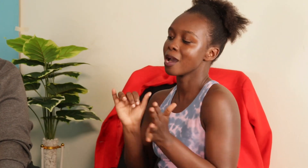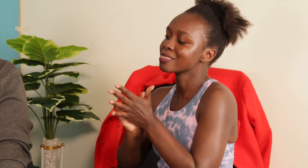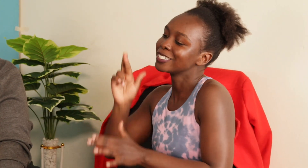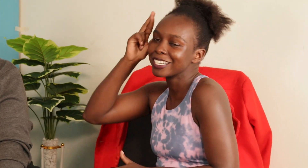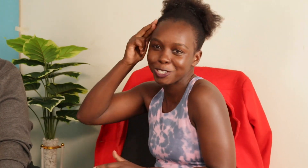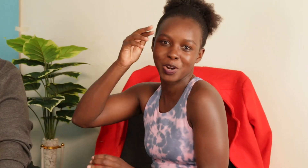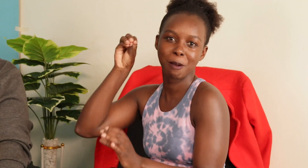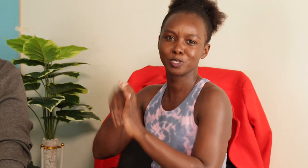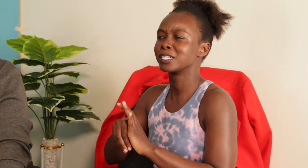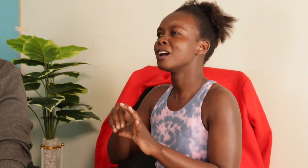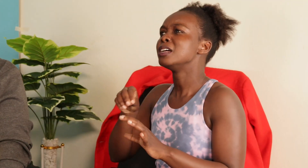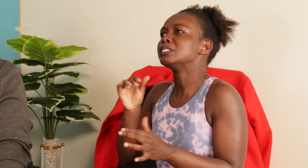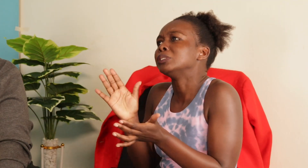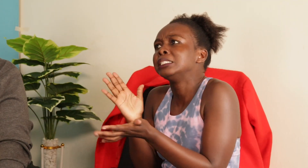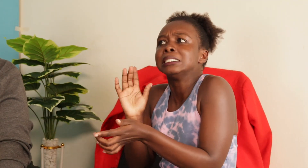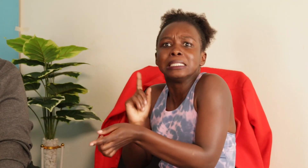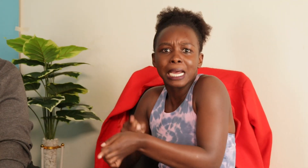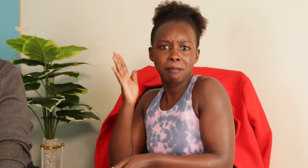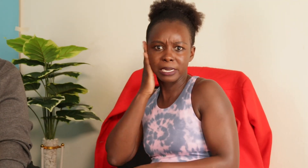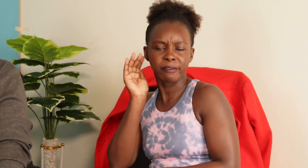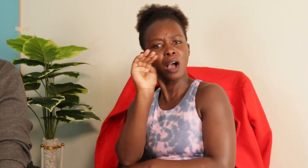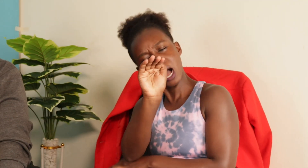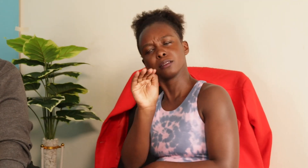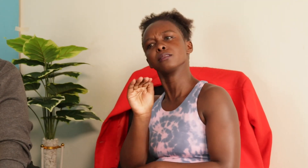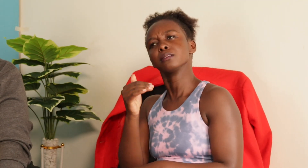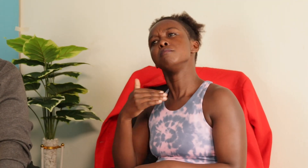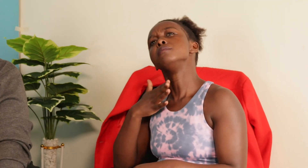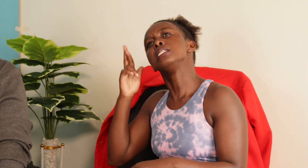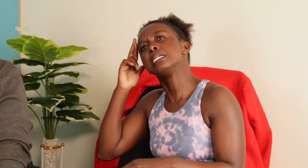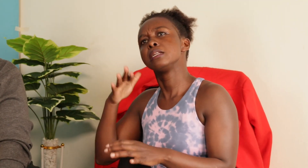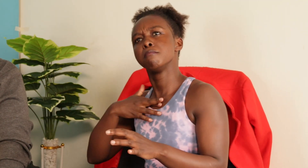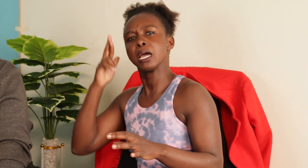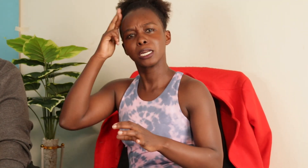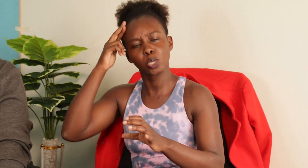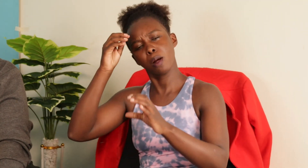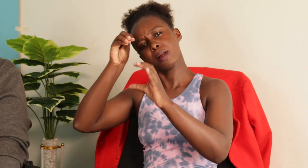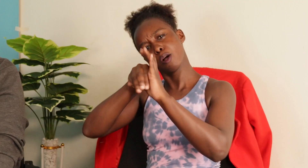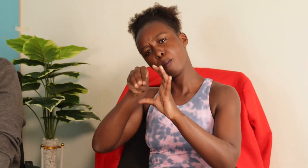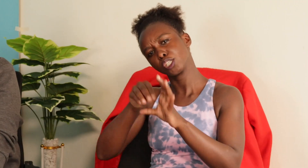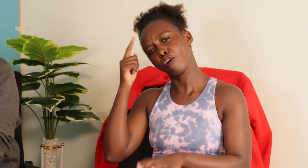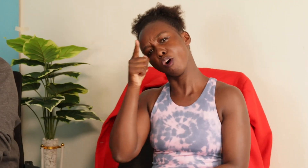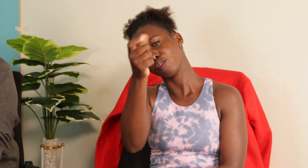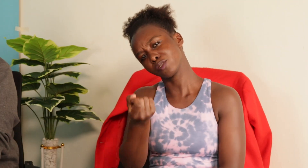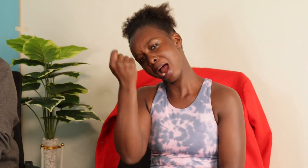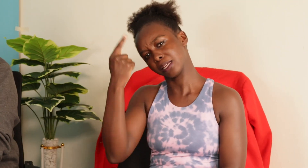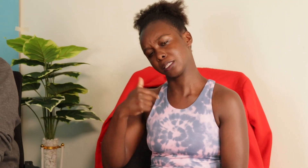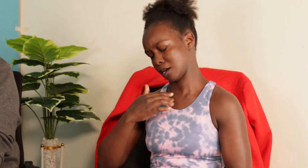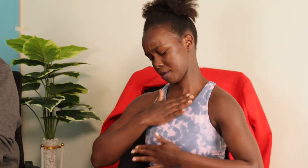just judge, but listen. Also, another accommodation that I would like to say is